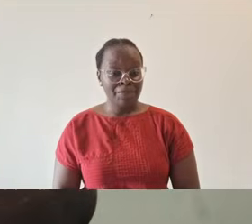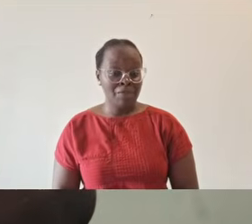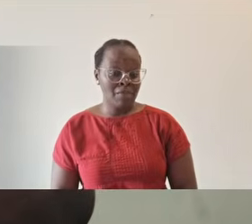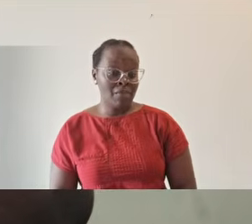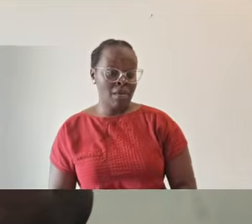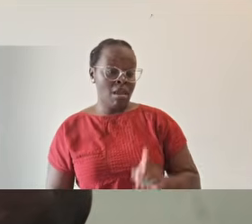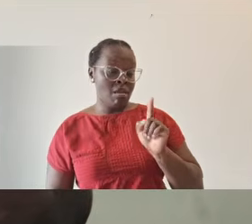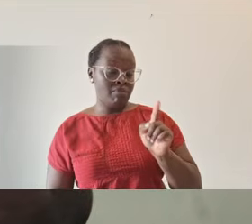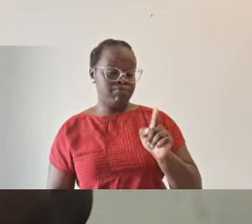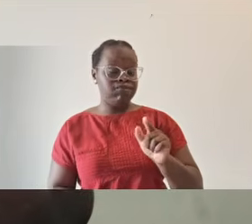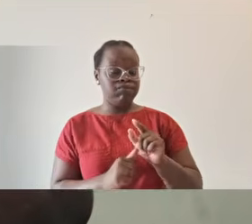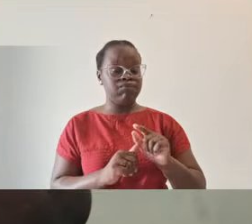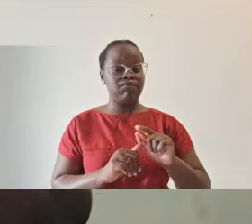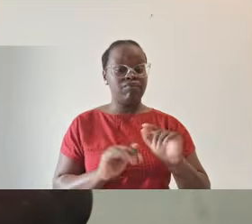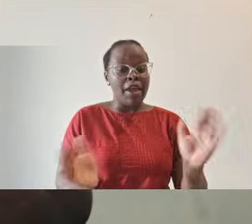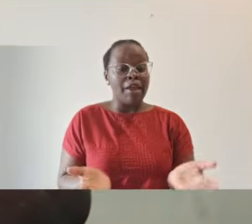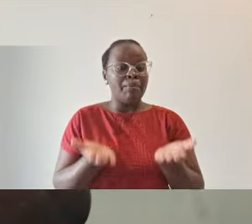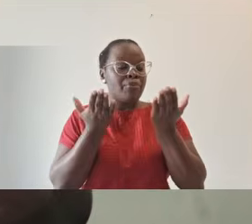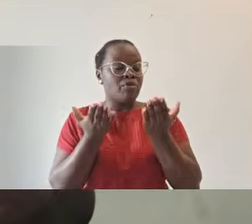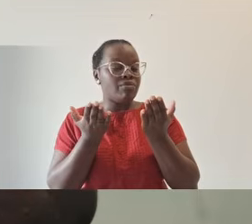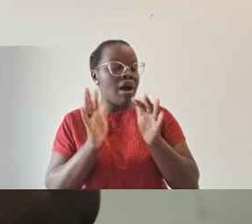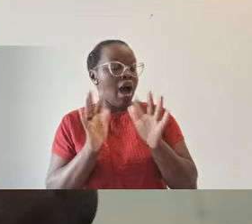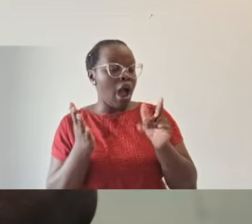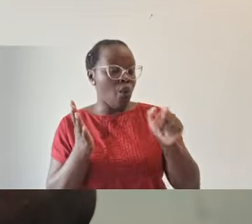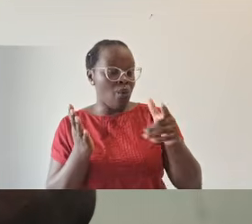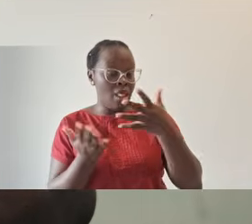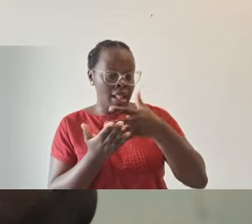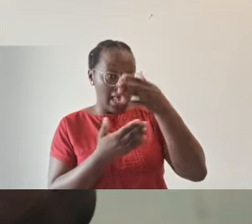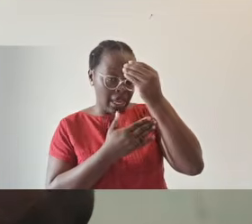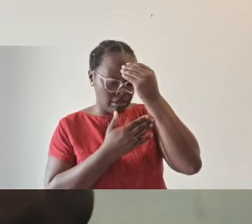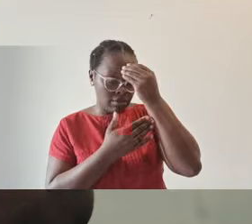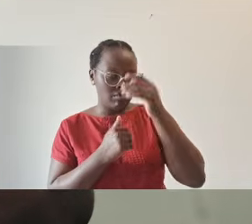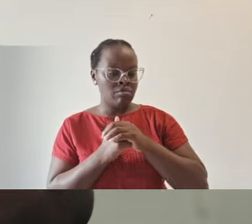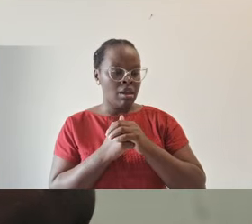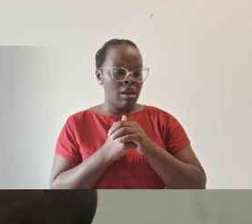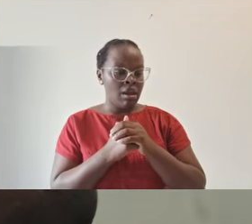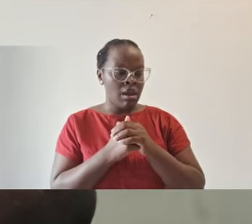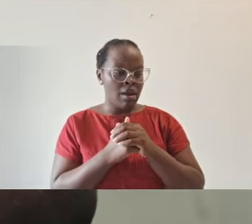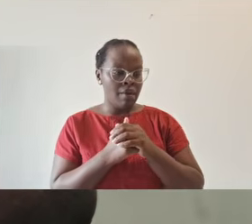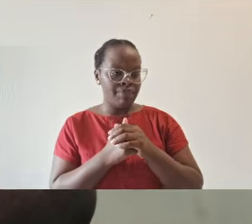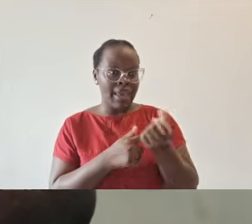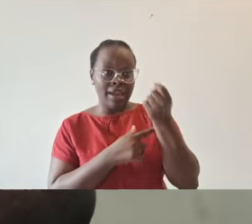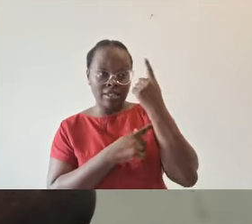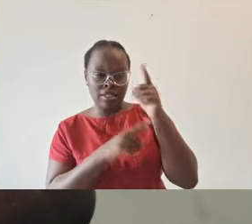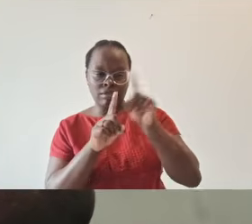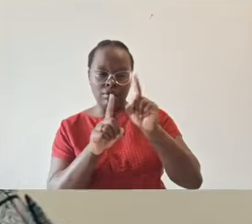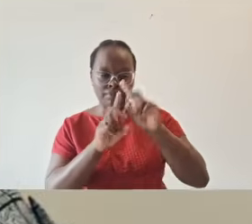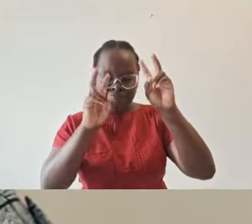very major significant change in the way the learners understand or get the concepts. Our